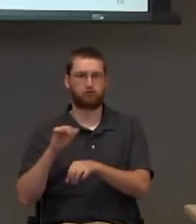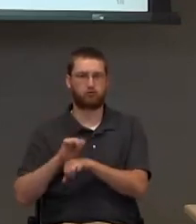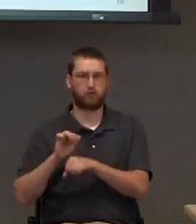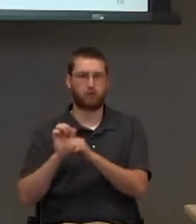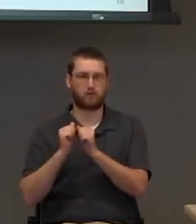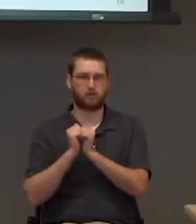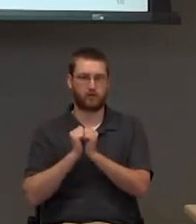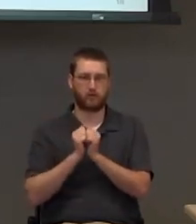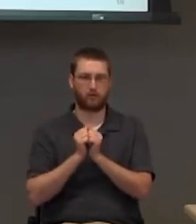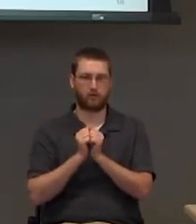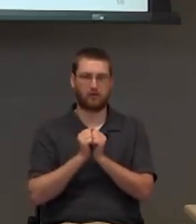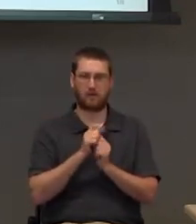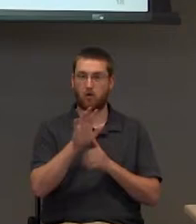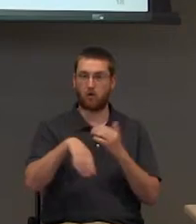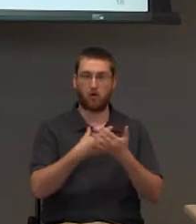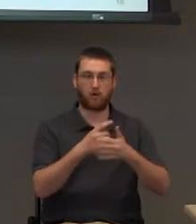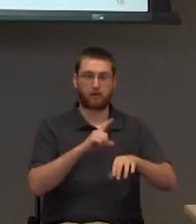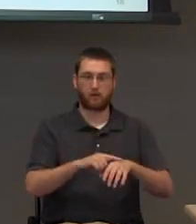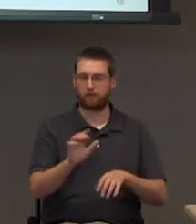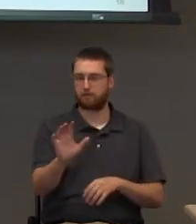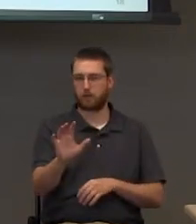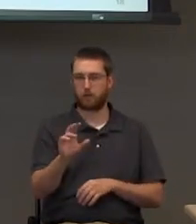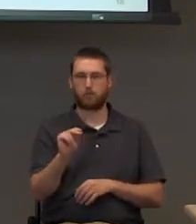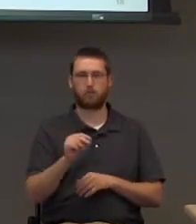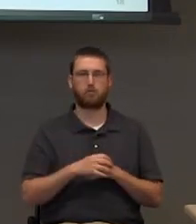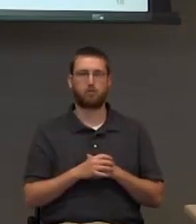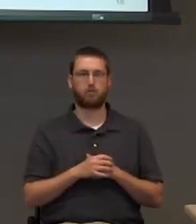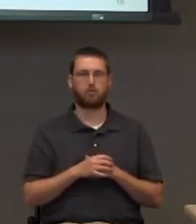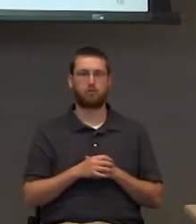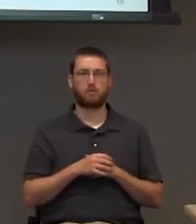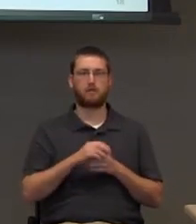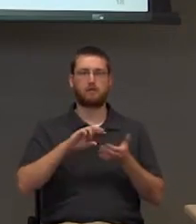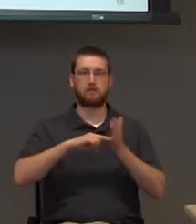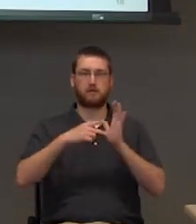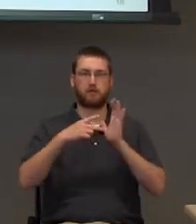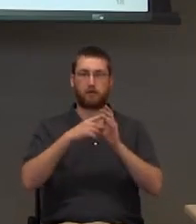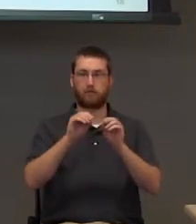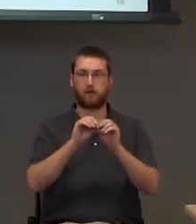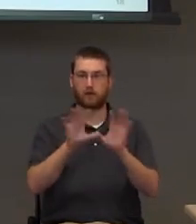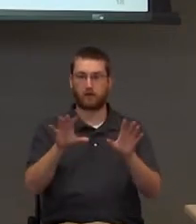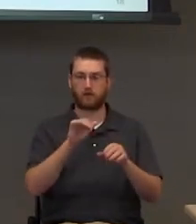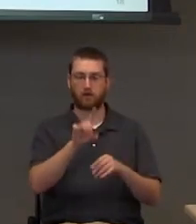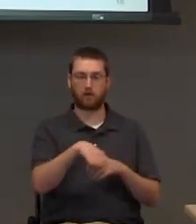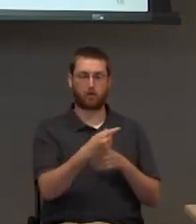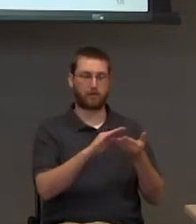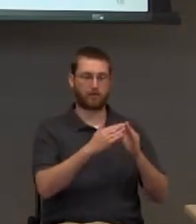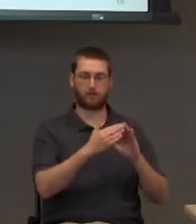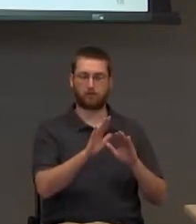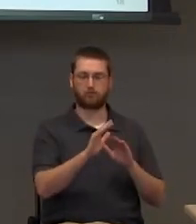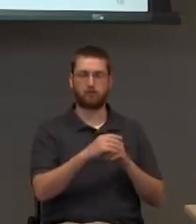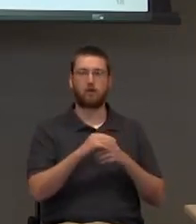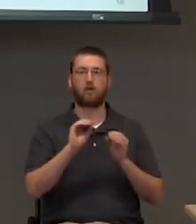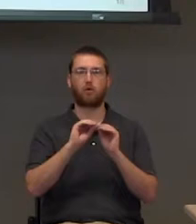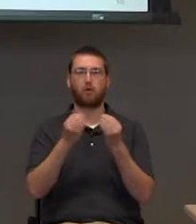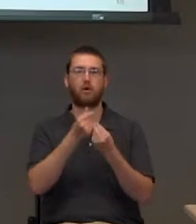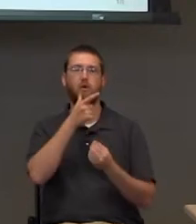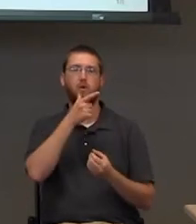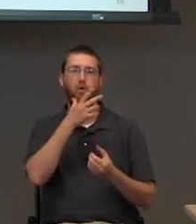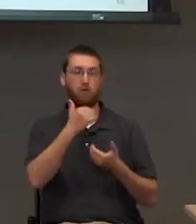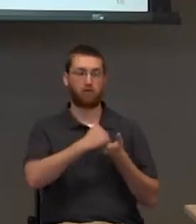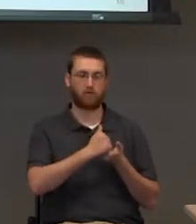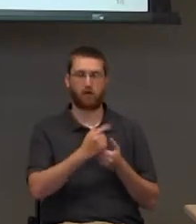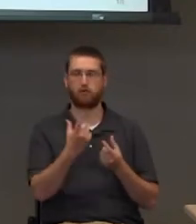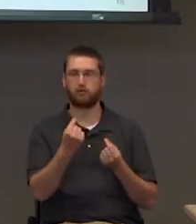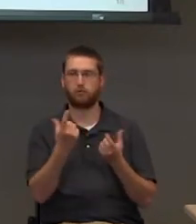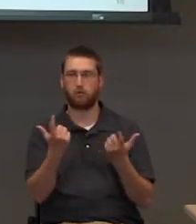instances, but not all the time. And I think to define clarity, not just for our community, but for those organizations of who's supposed to be doing